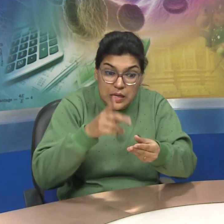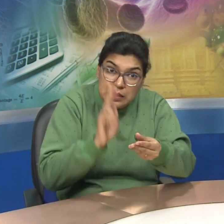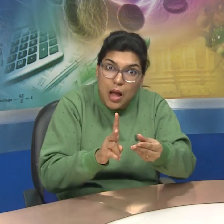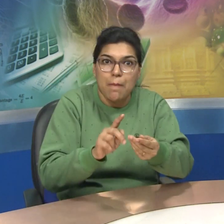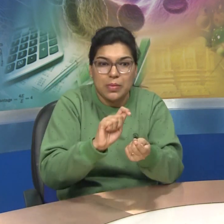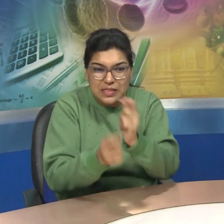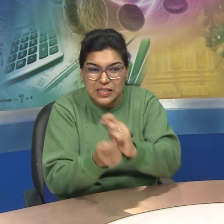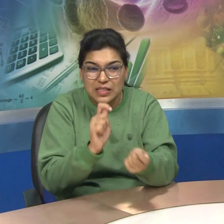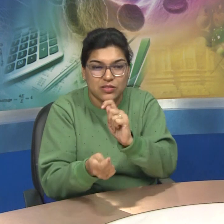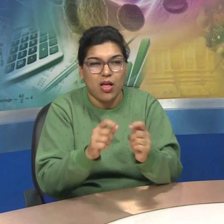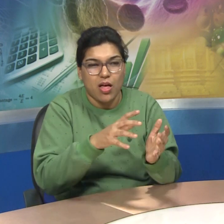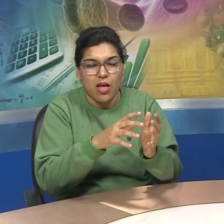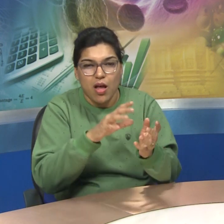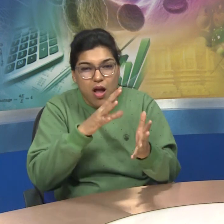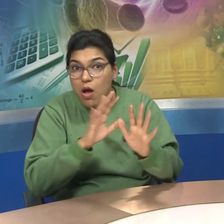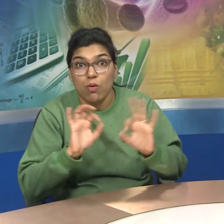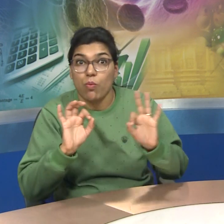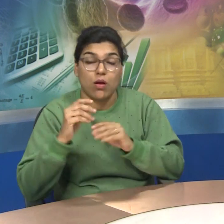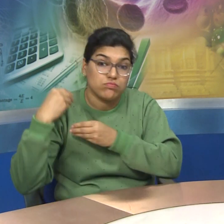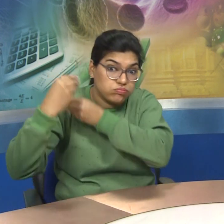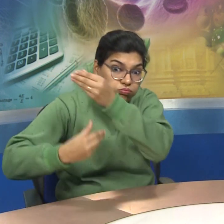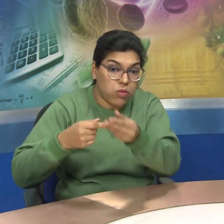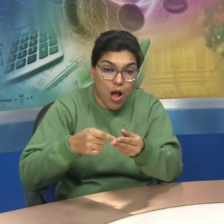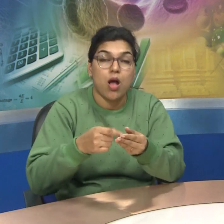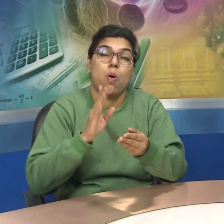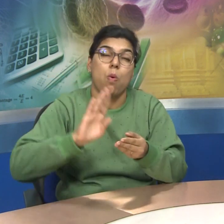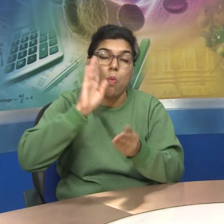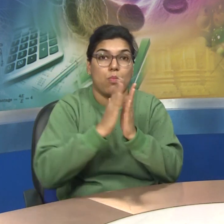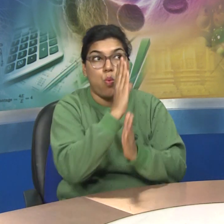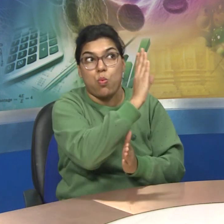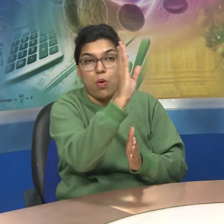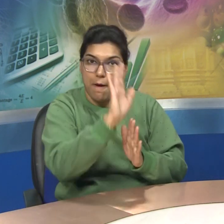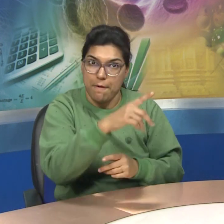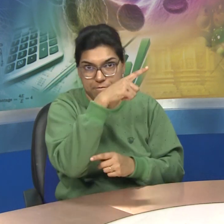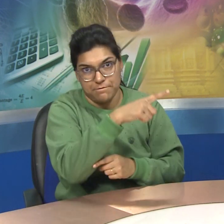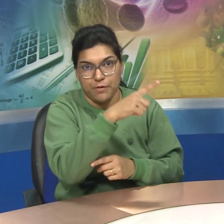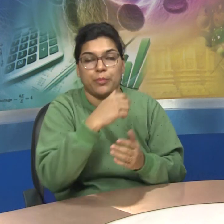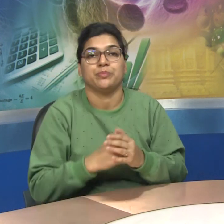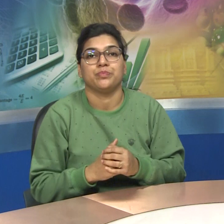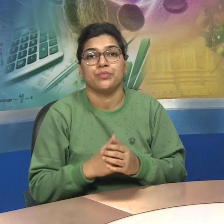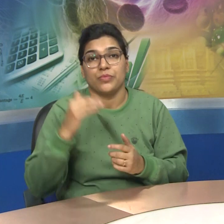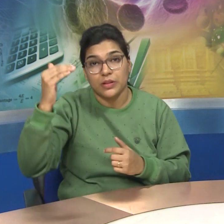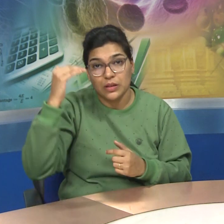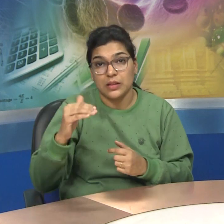These are the previous initial records which were kept as a proof or which were in